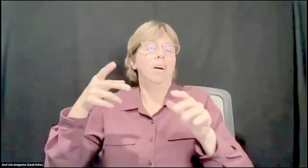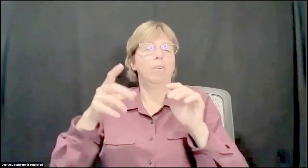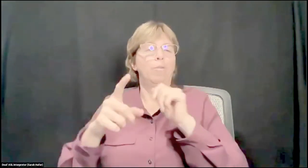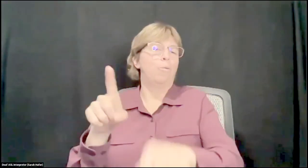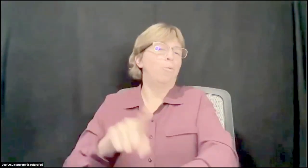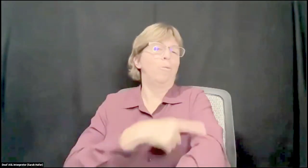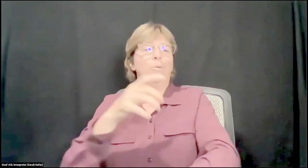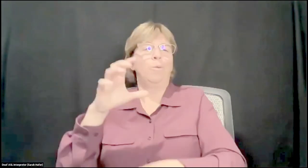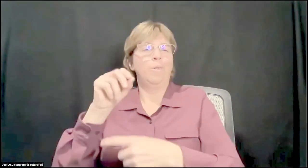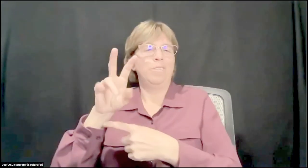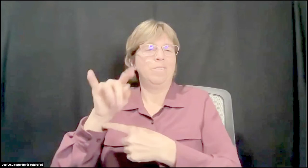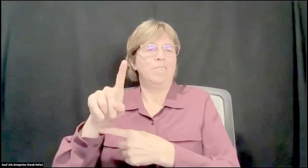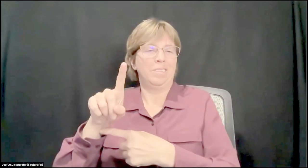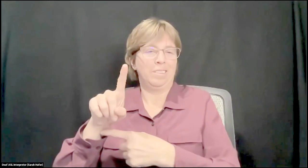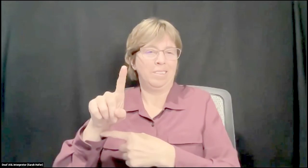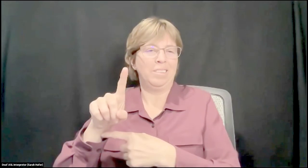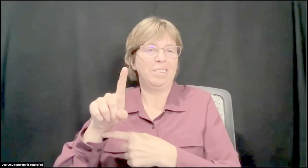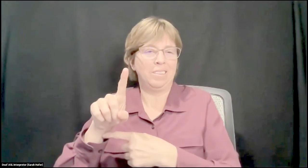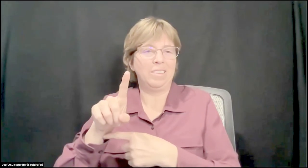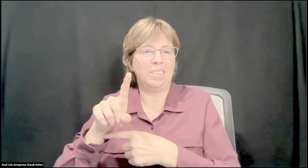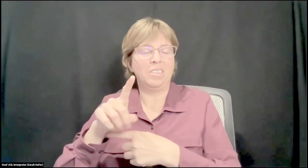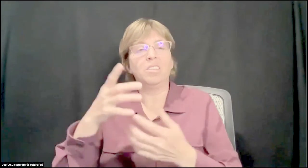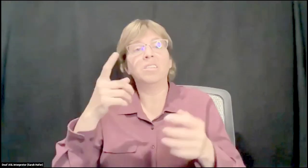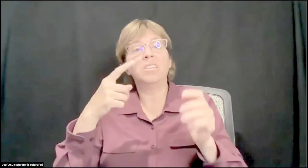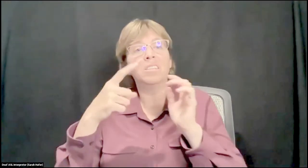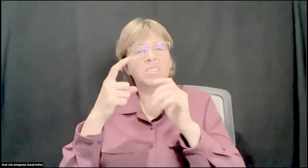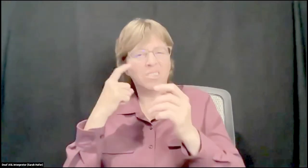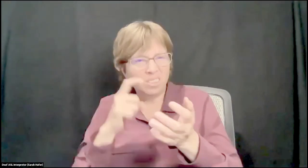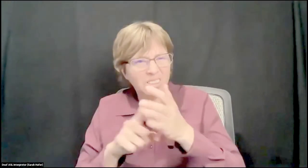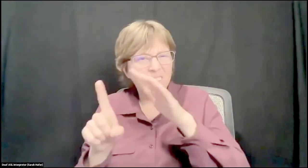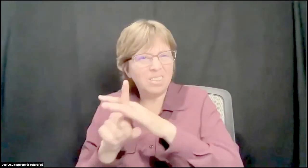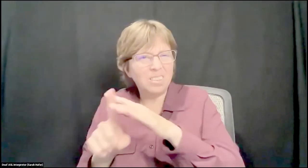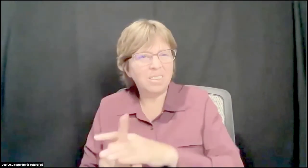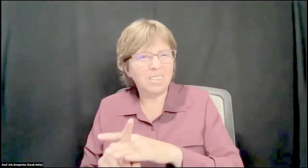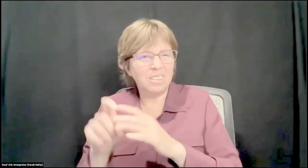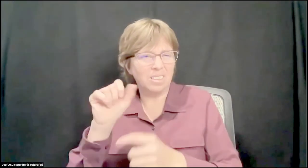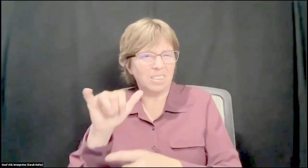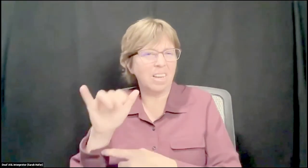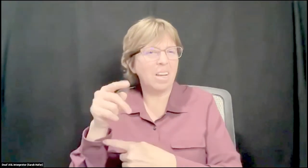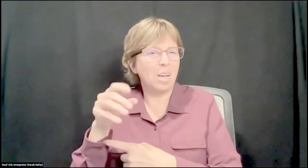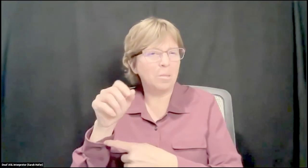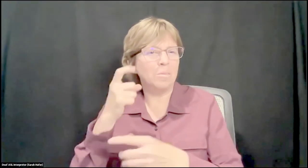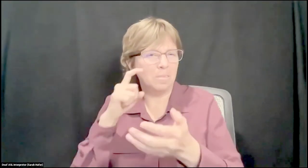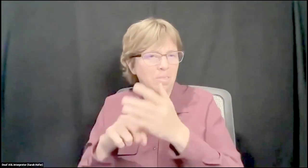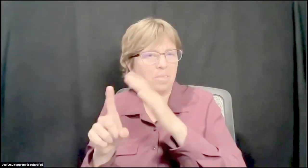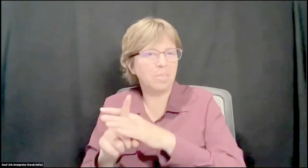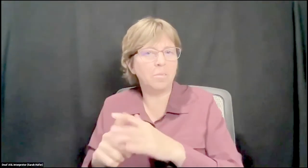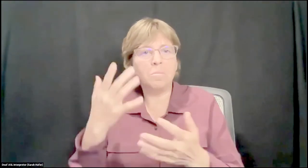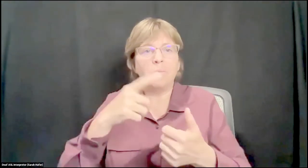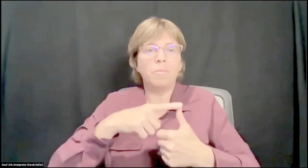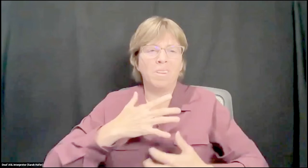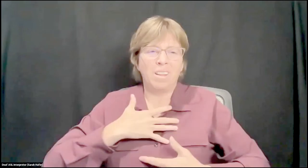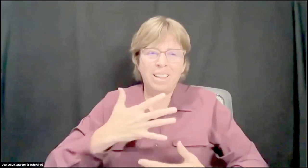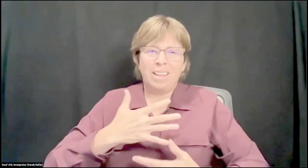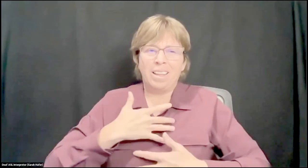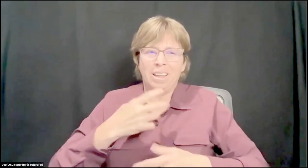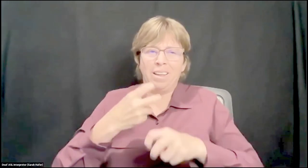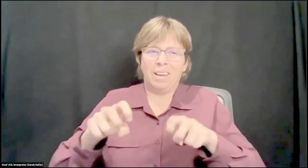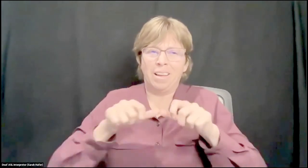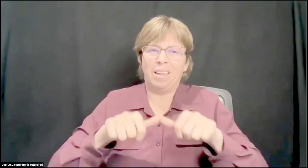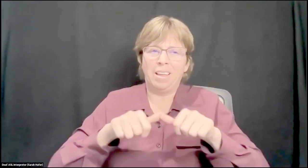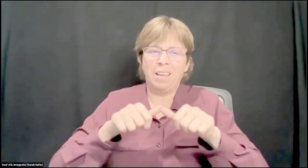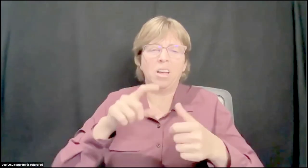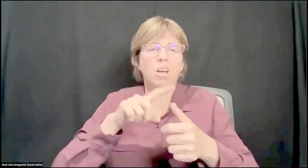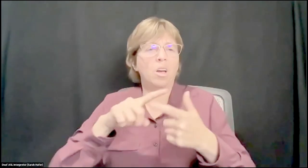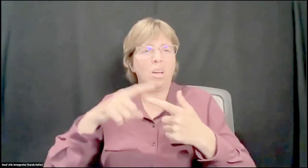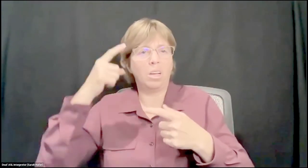difficulty breathing, fatigue, cough, or some other things like difficulty thinking, kind of a brain fog. Those are things